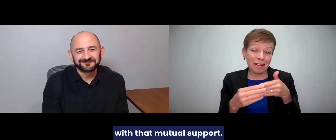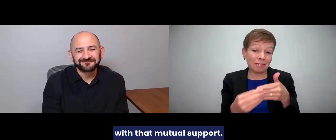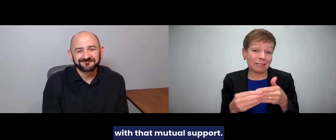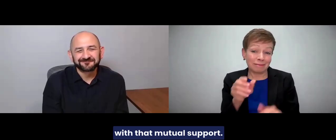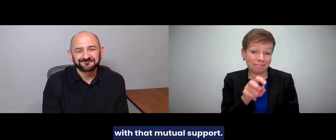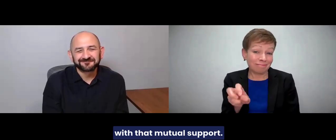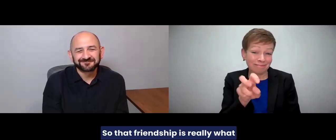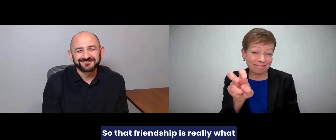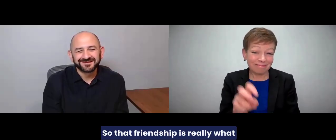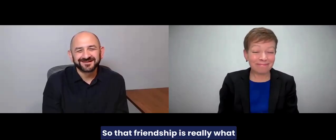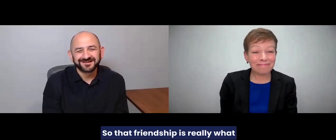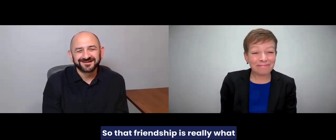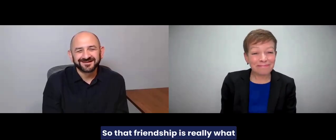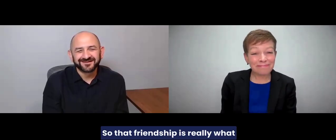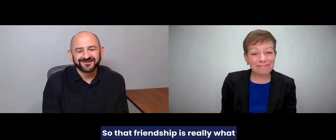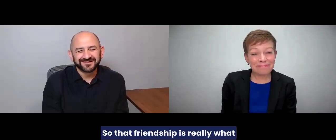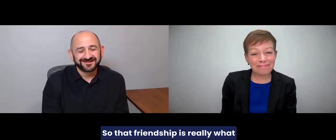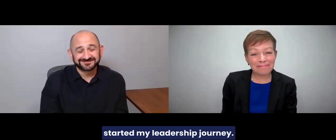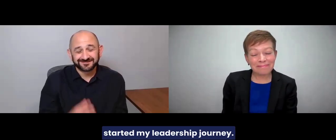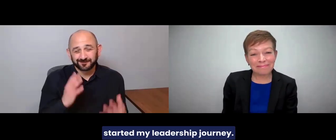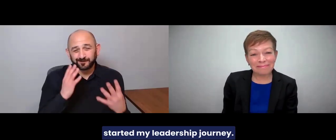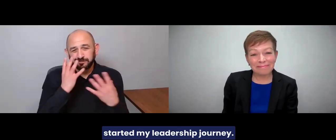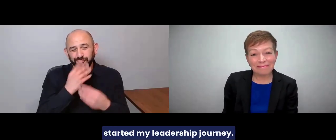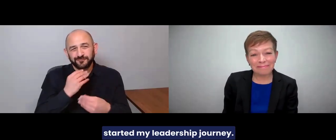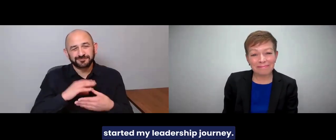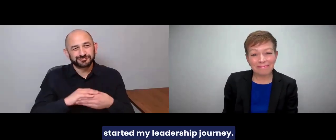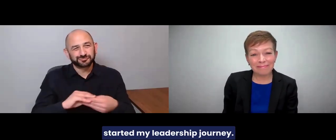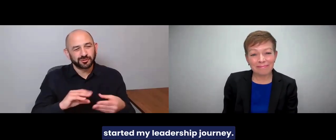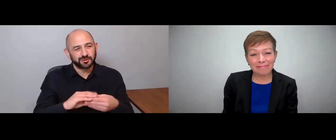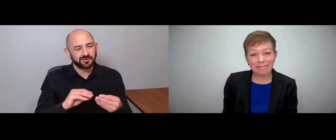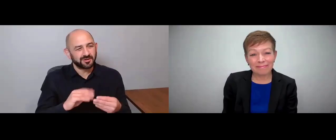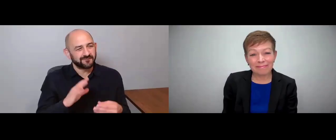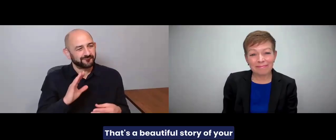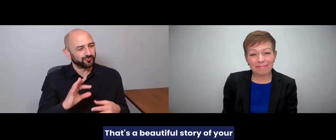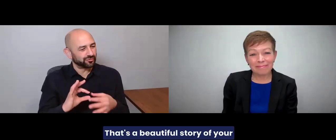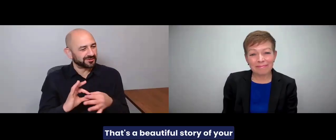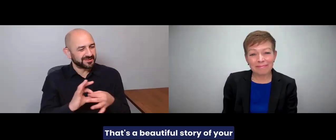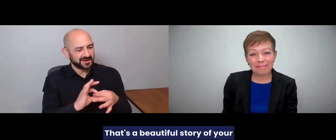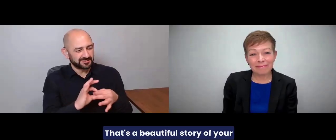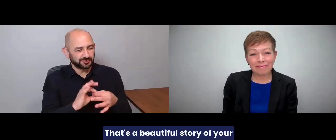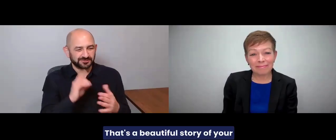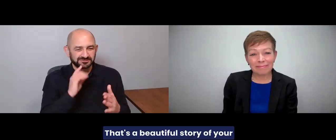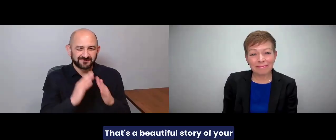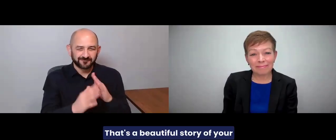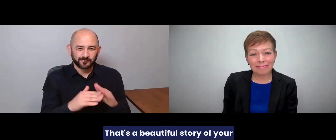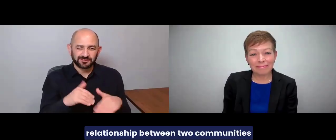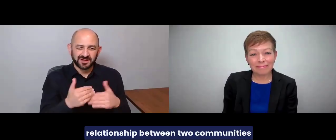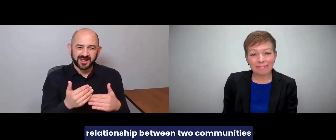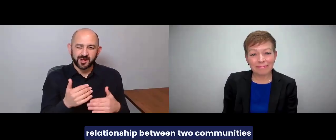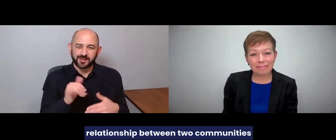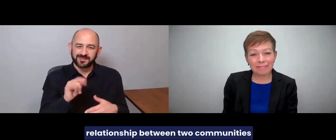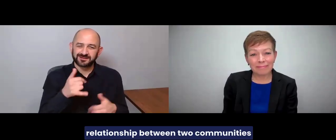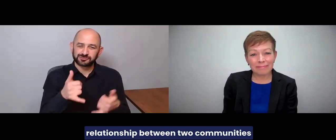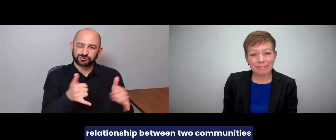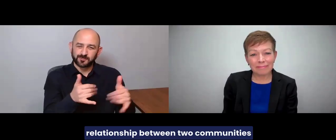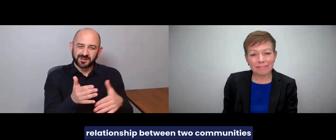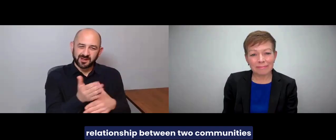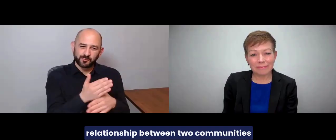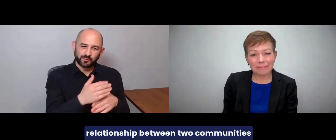mutual support. So that friendship is really what started my leadership journey. That's a beautiful story of your